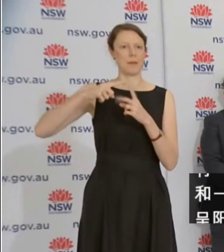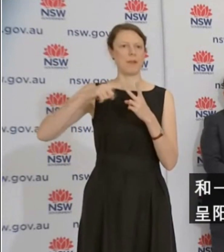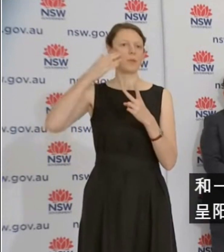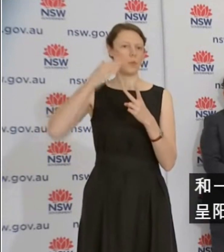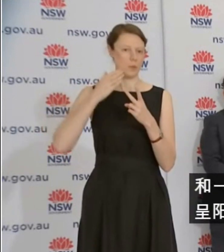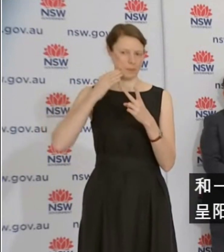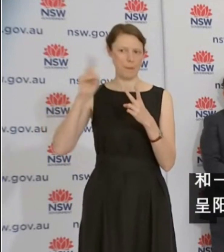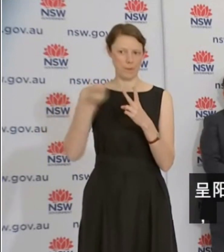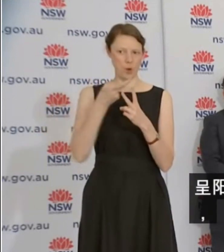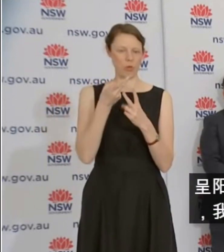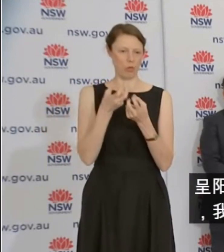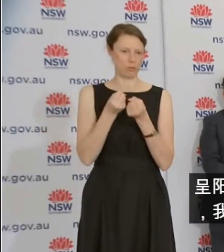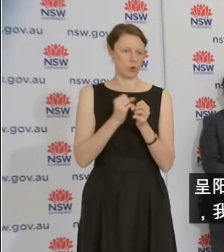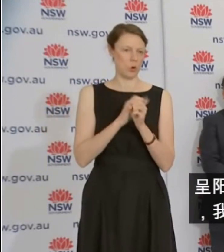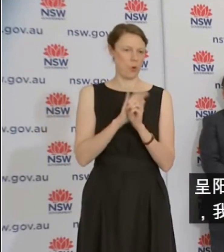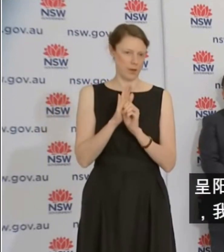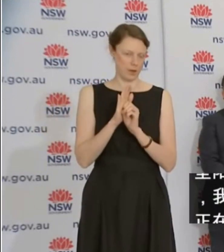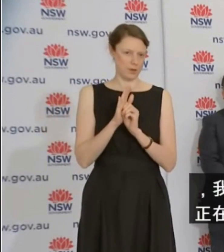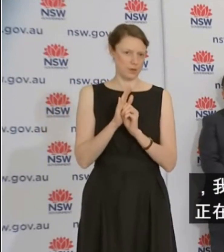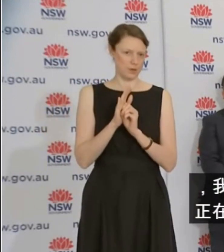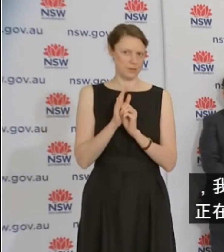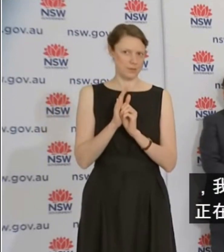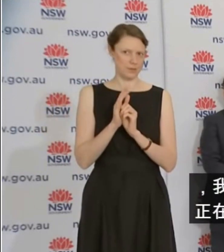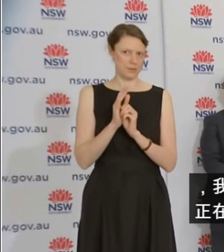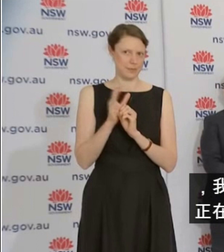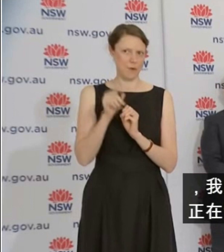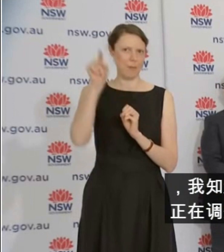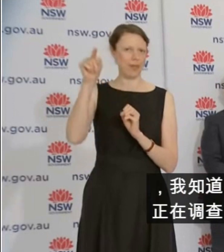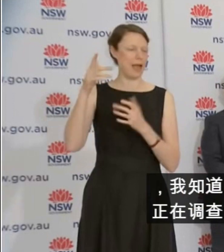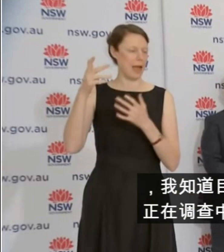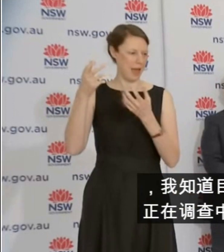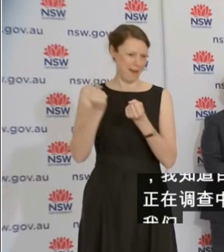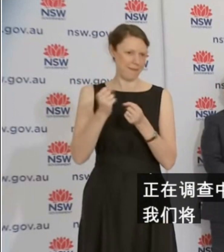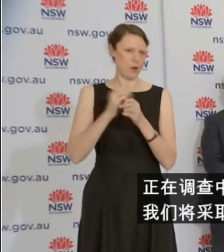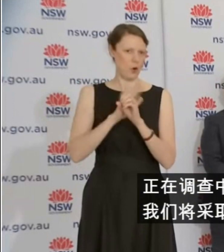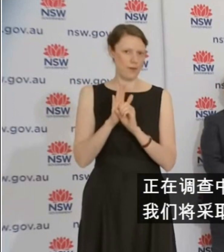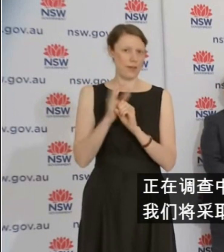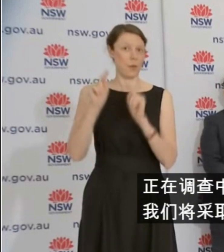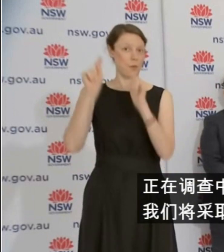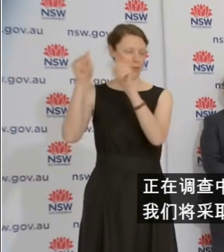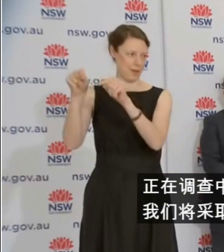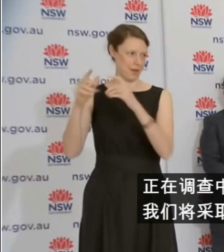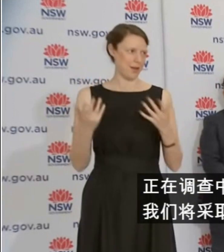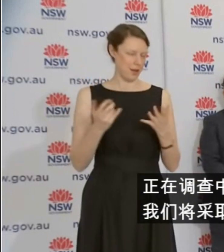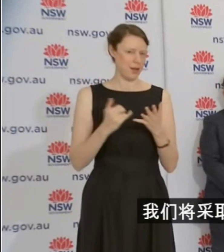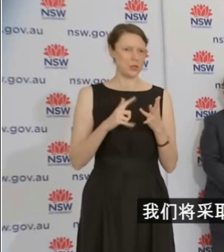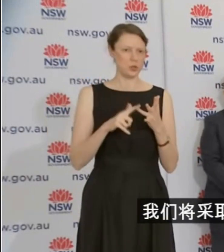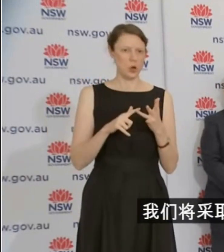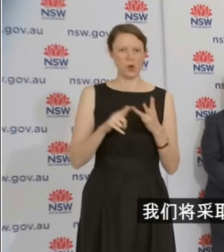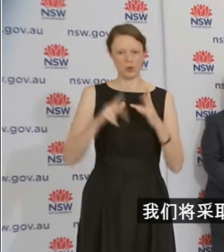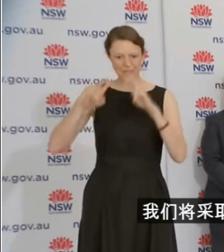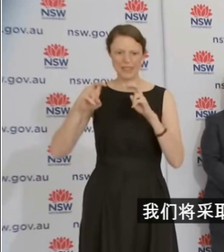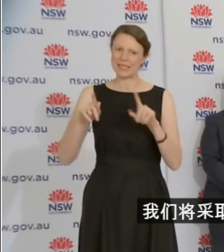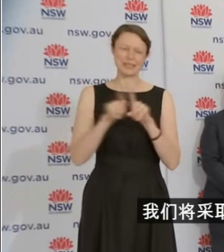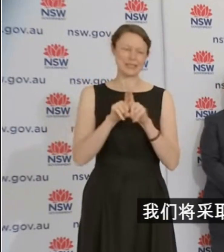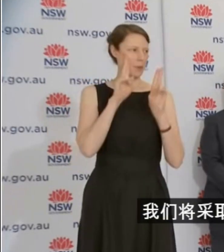tested positive, and I understand that that's currently under investigation, and all the usual measures that we would undertake when there has